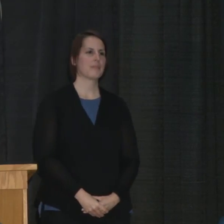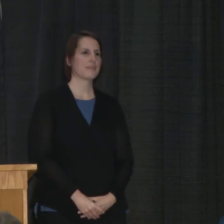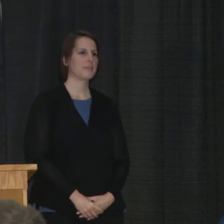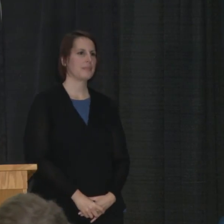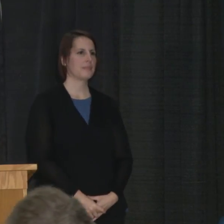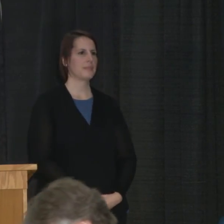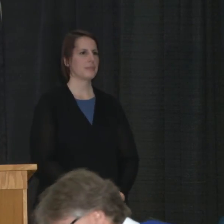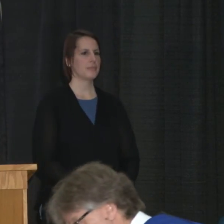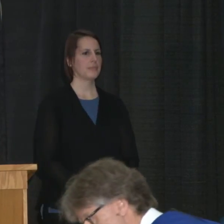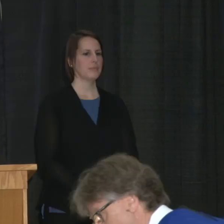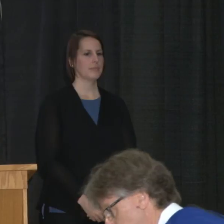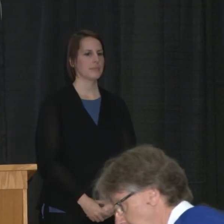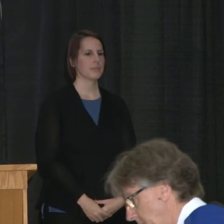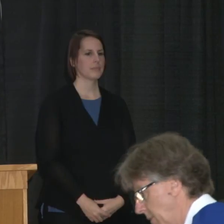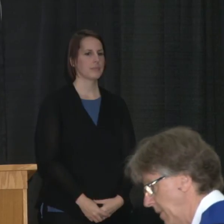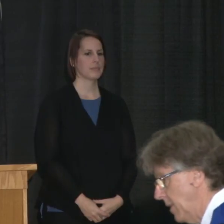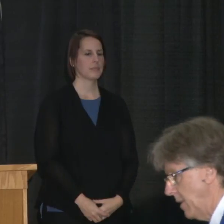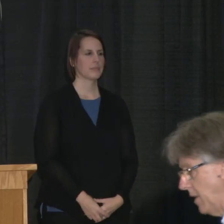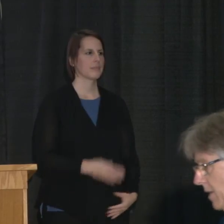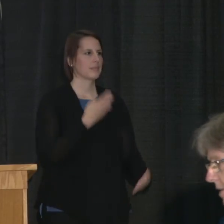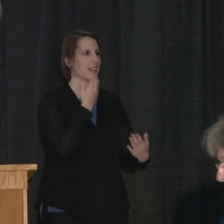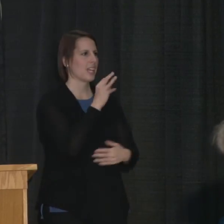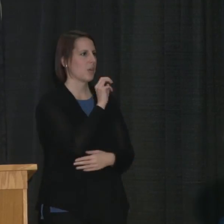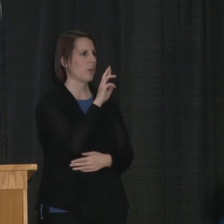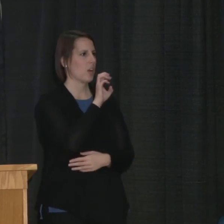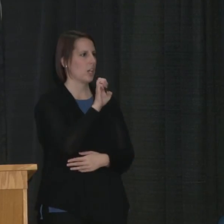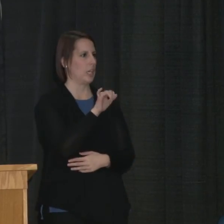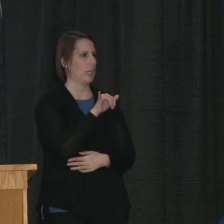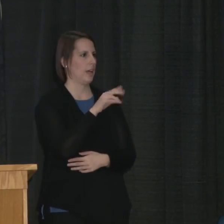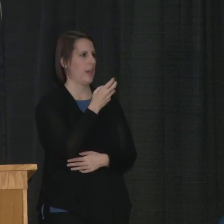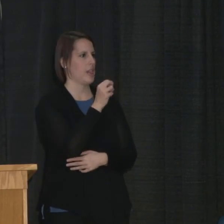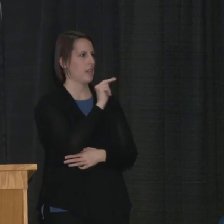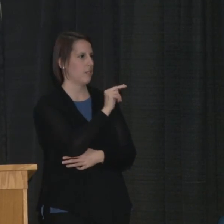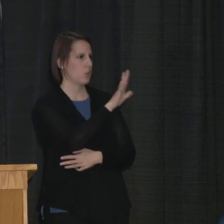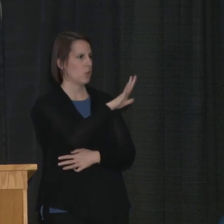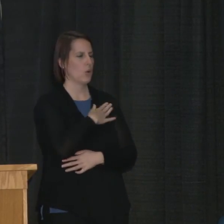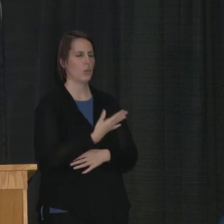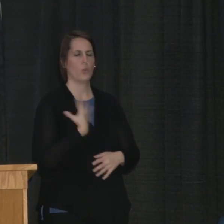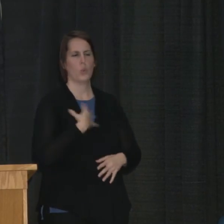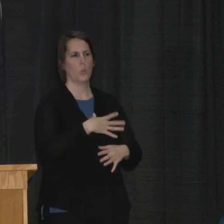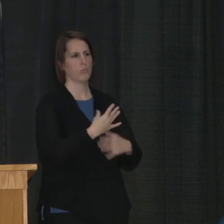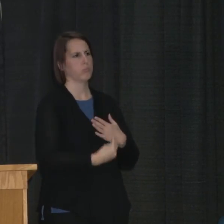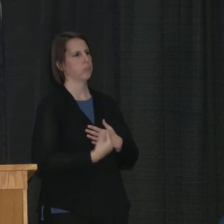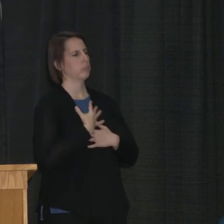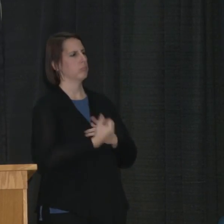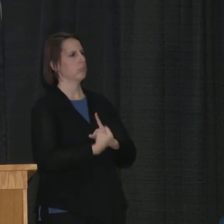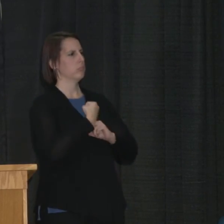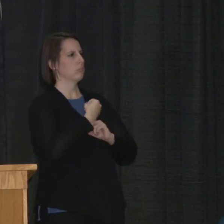Thank you, Mary Helen, for those inspiring words.